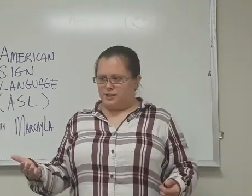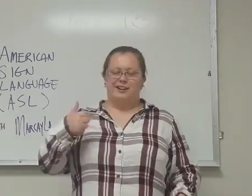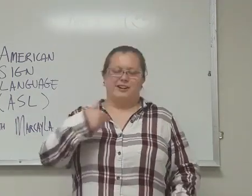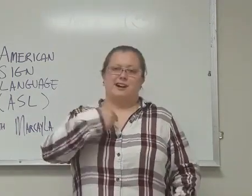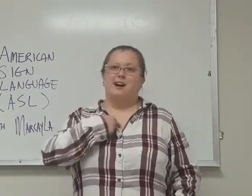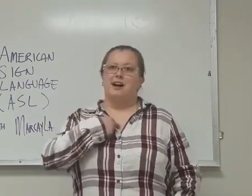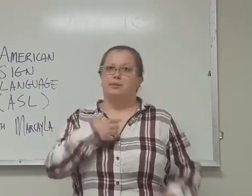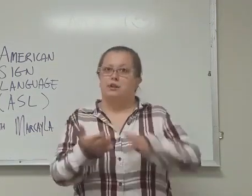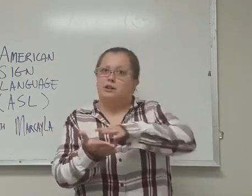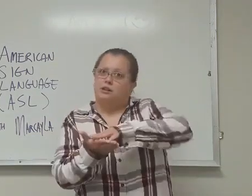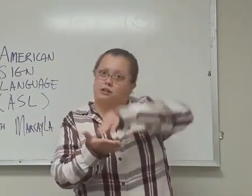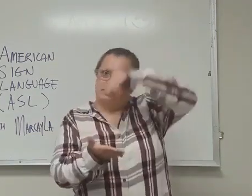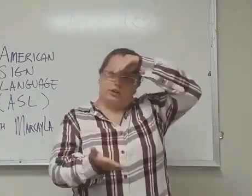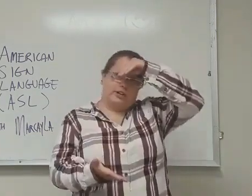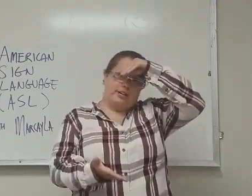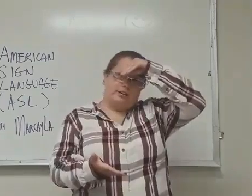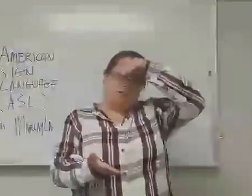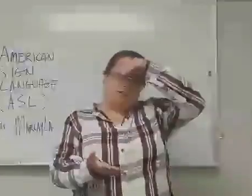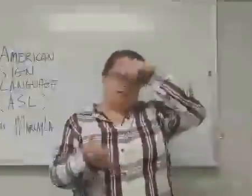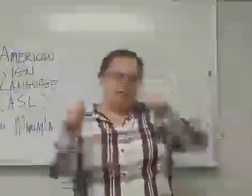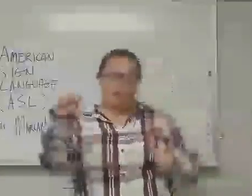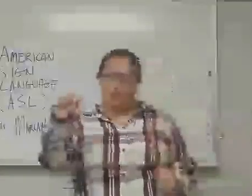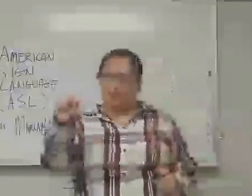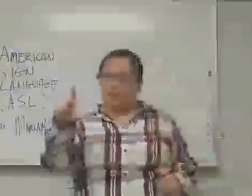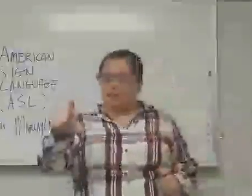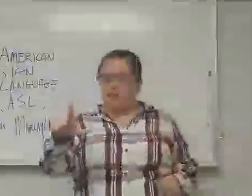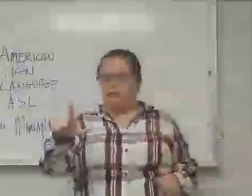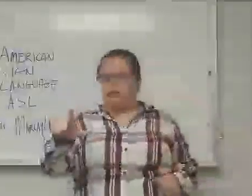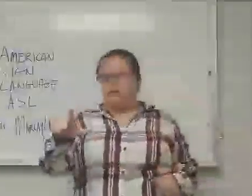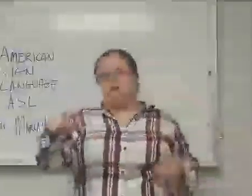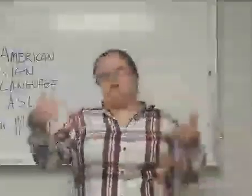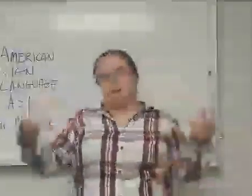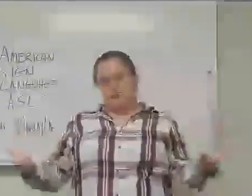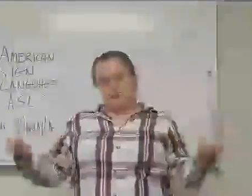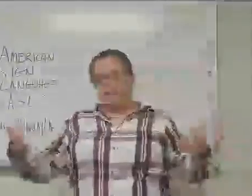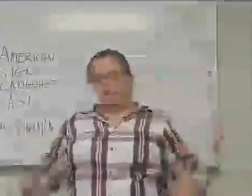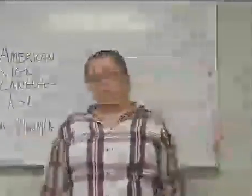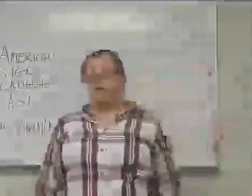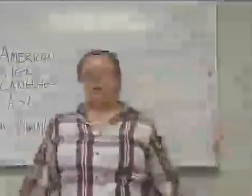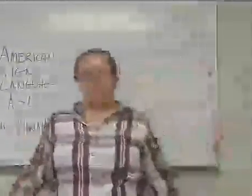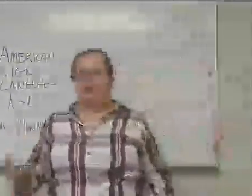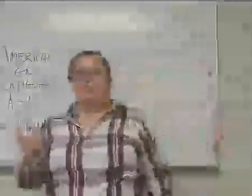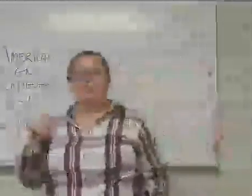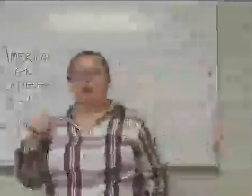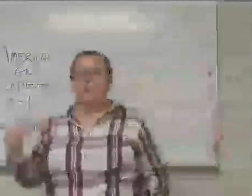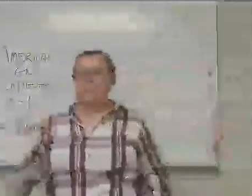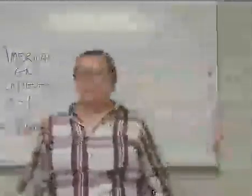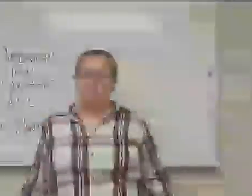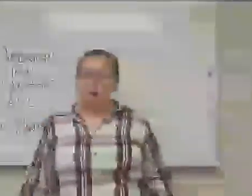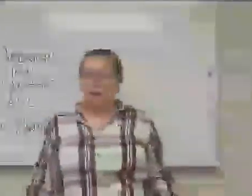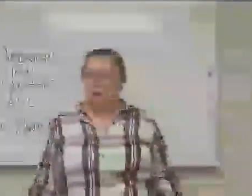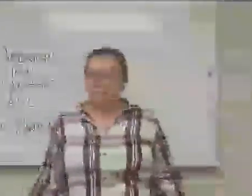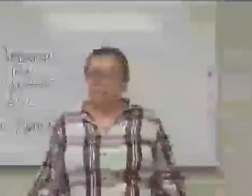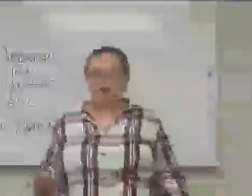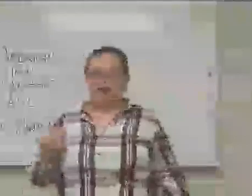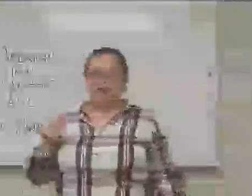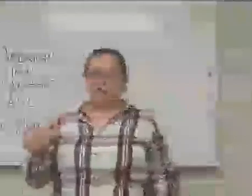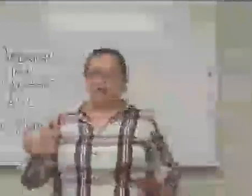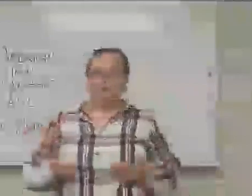like, I am learning ASL. That's a better one, yes. That's a better way to go about it, but it still lets